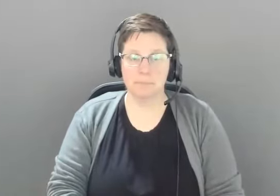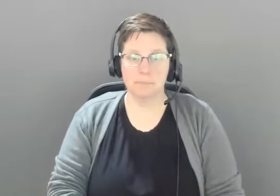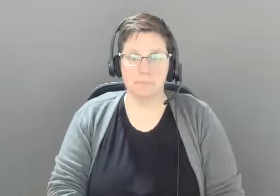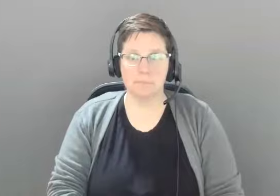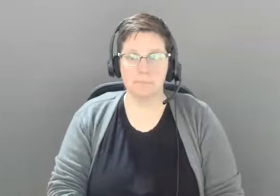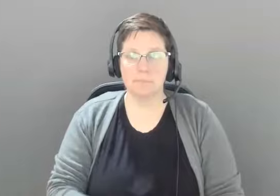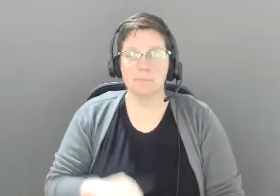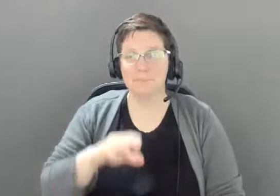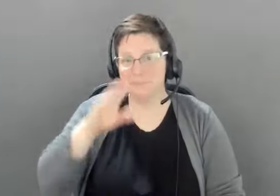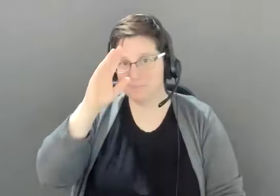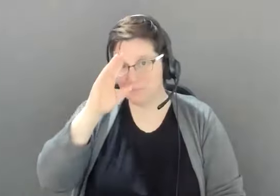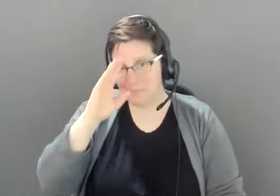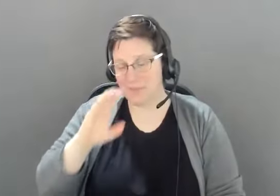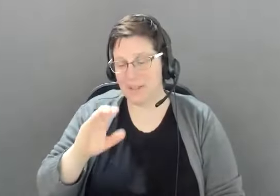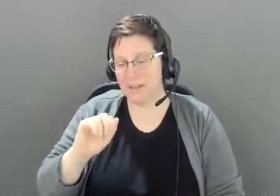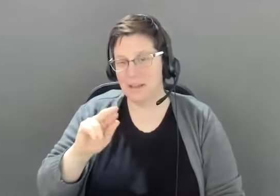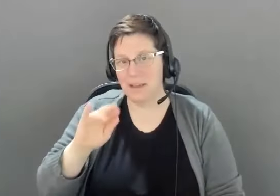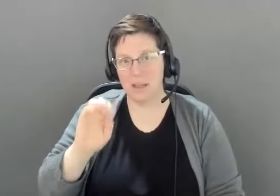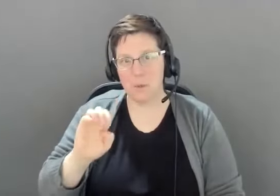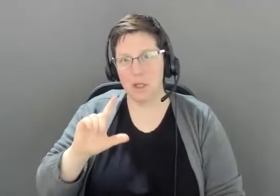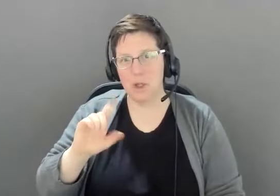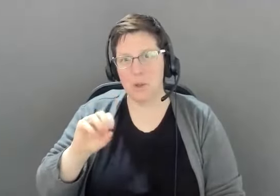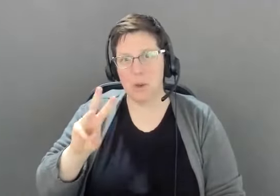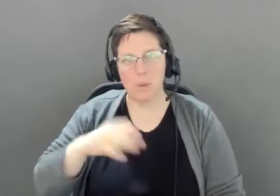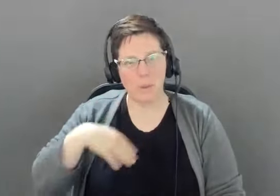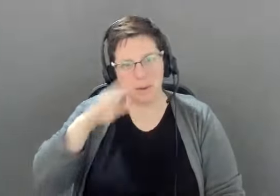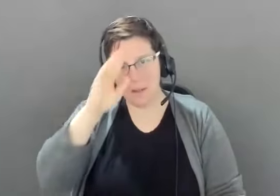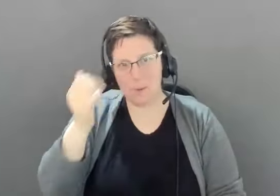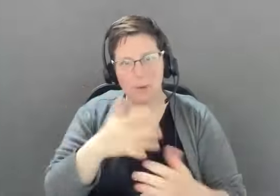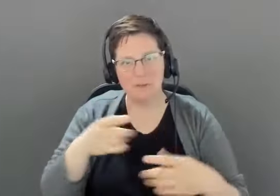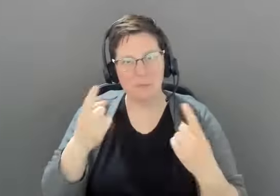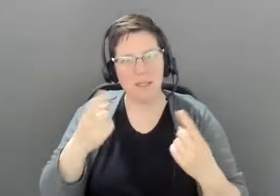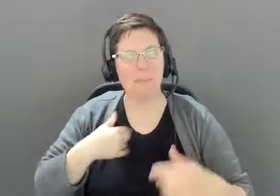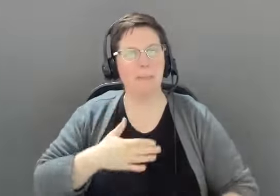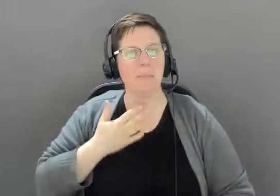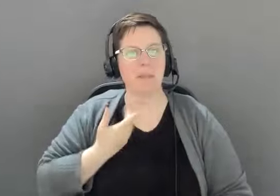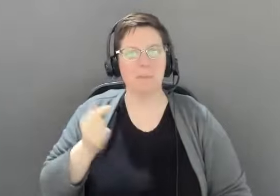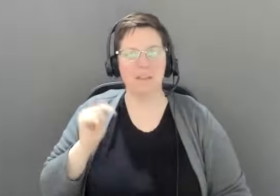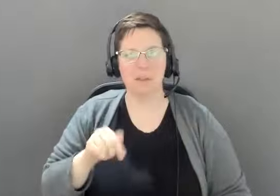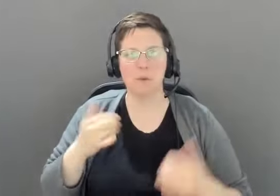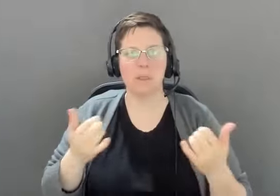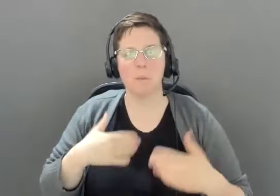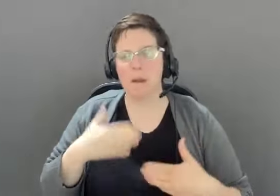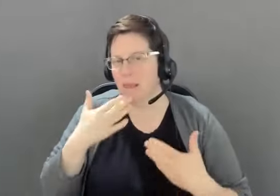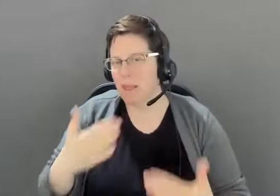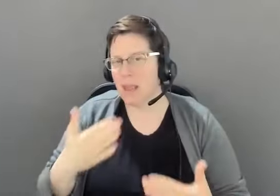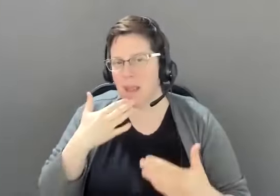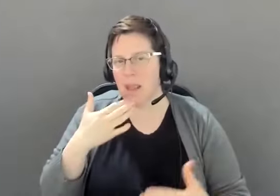Hi, everyone. My name is Carrie Low, and I'm happy to be here today. And I want to thank the Learning Network for inviting us